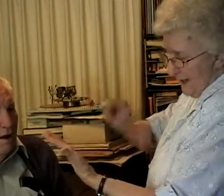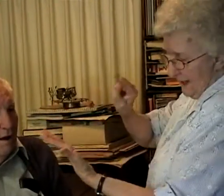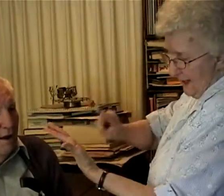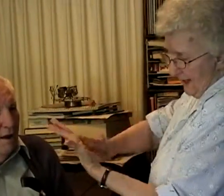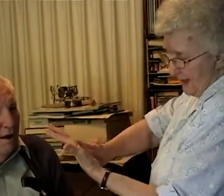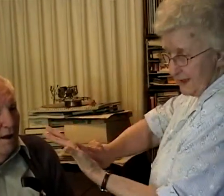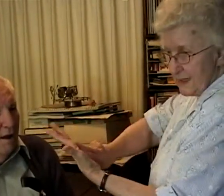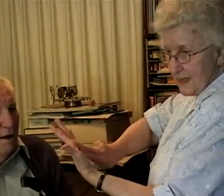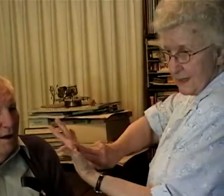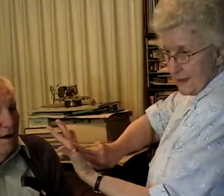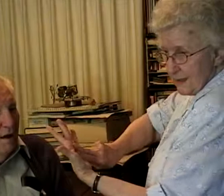N,